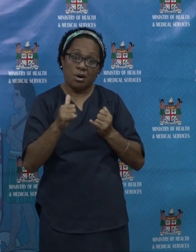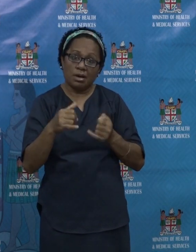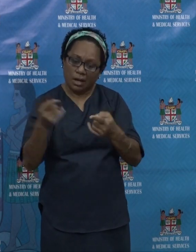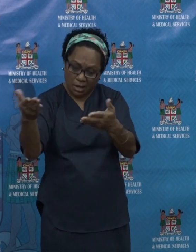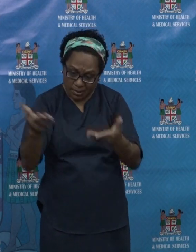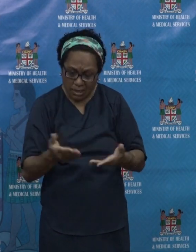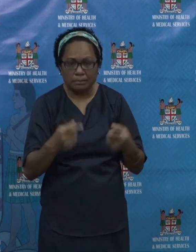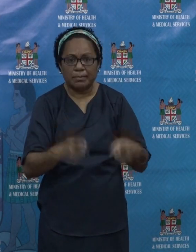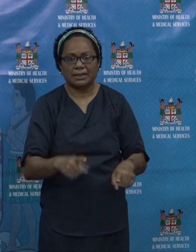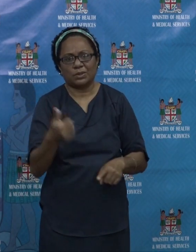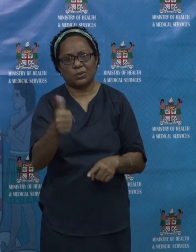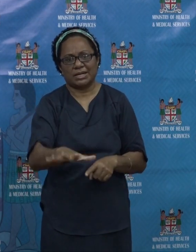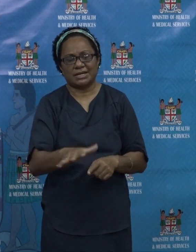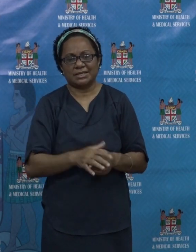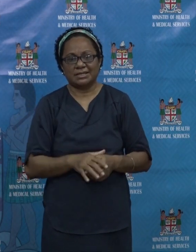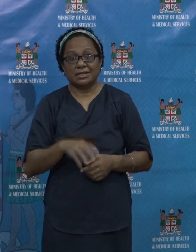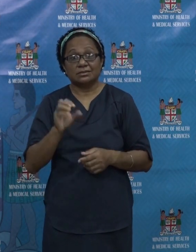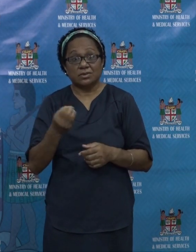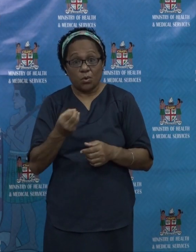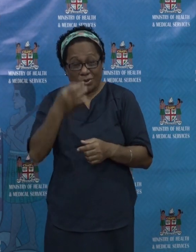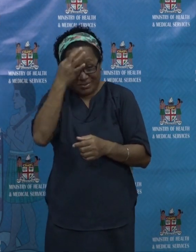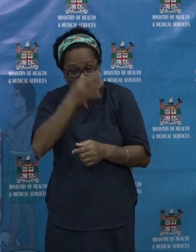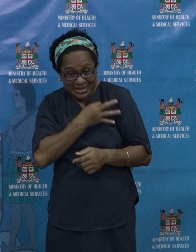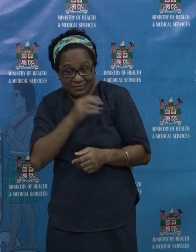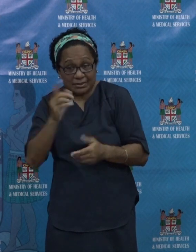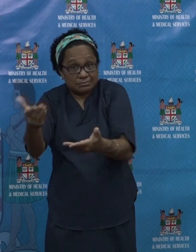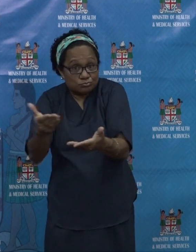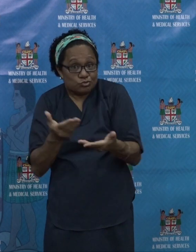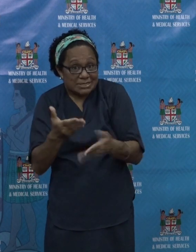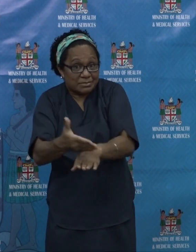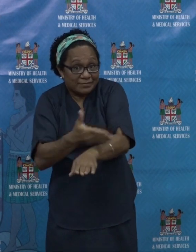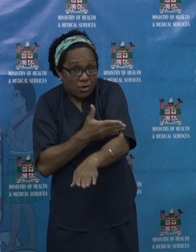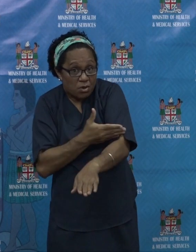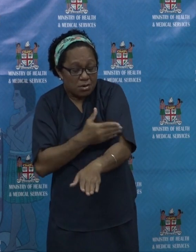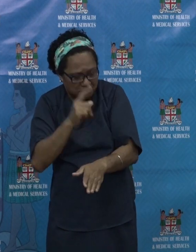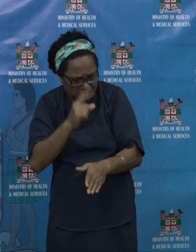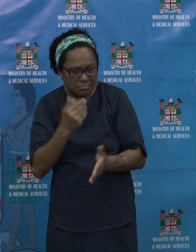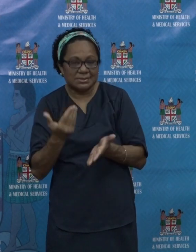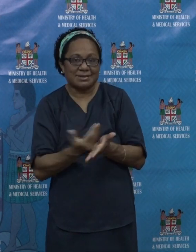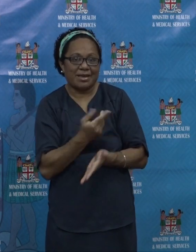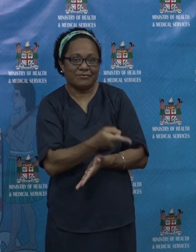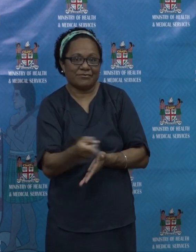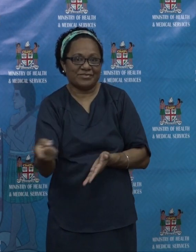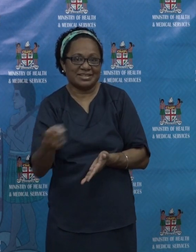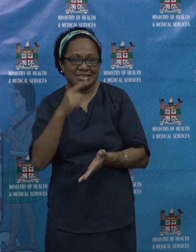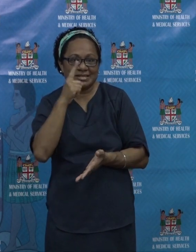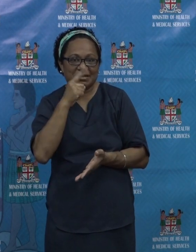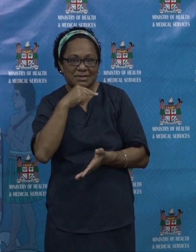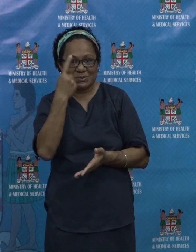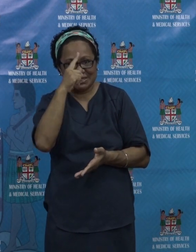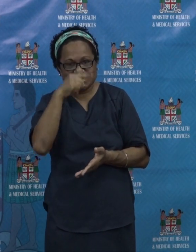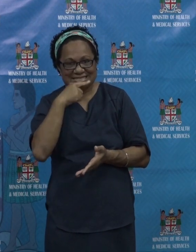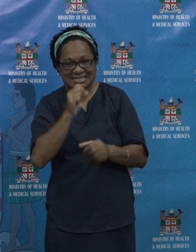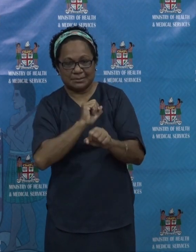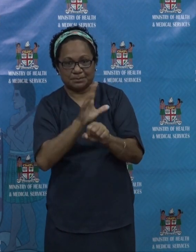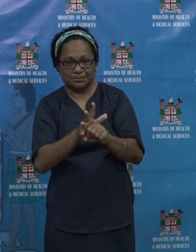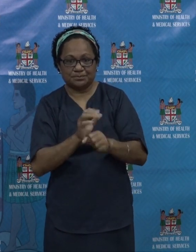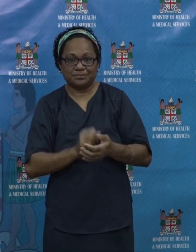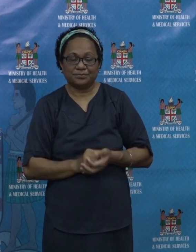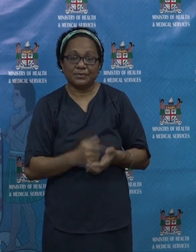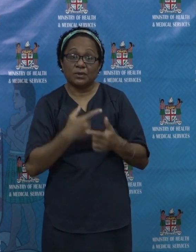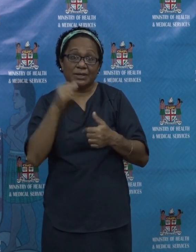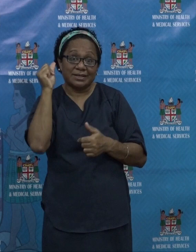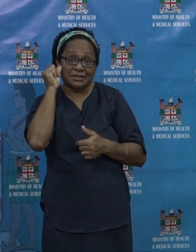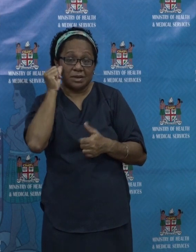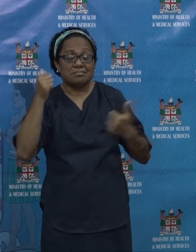if our health team were able to see these patients earlier, we may have been able to save them. We know that many families